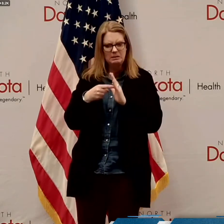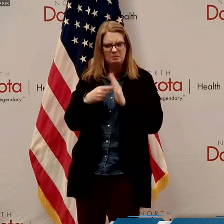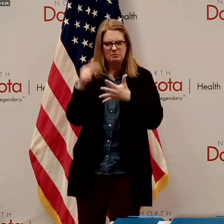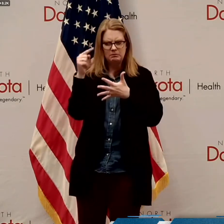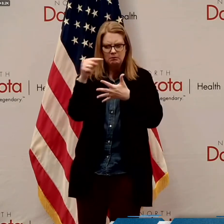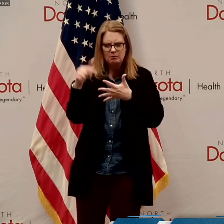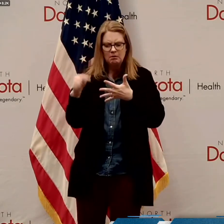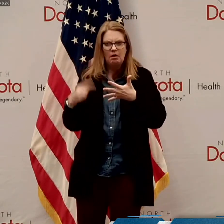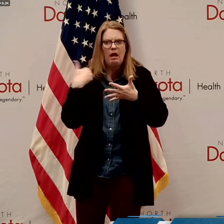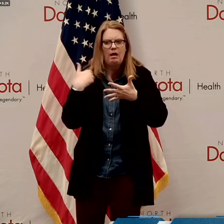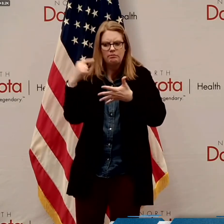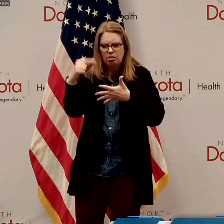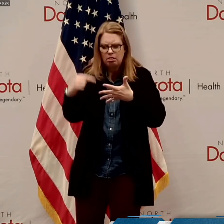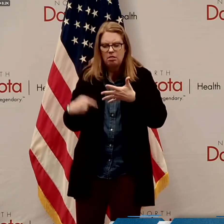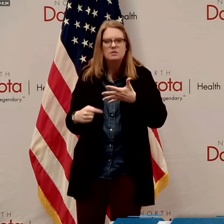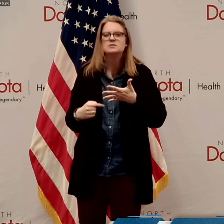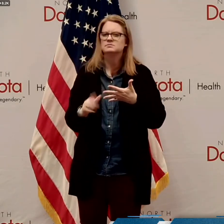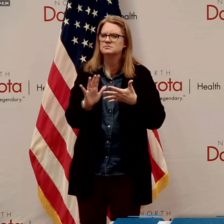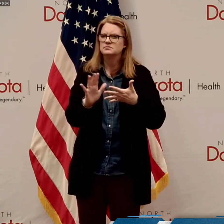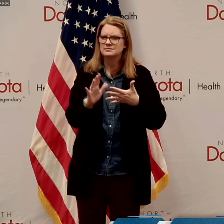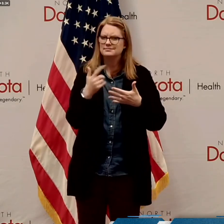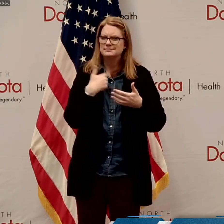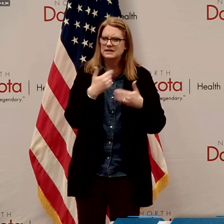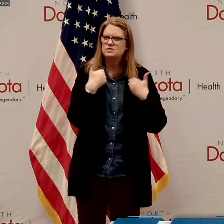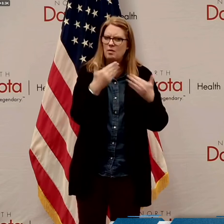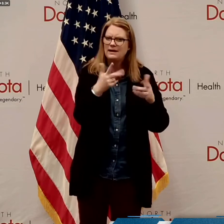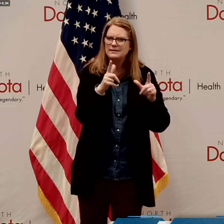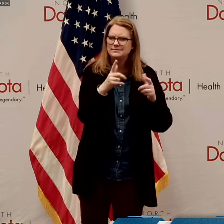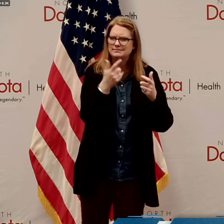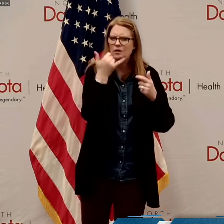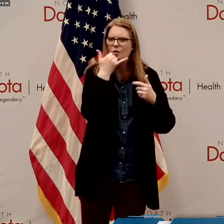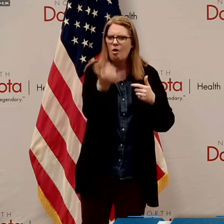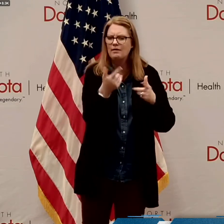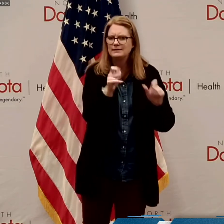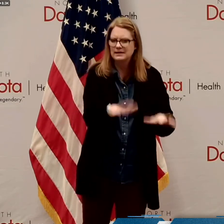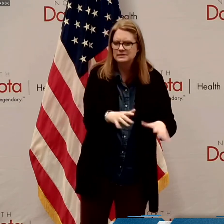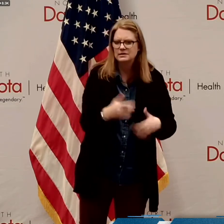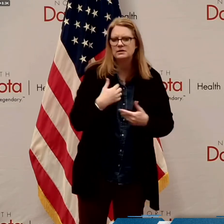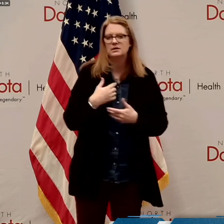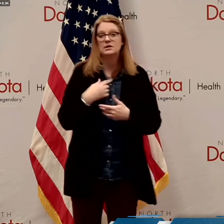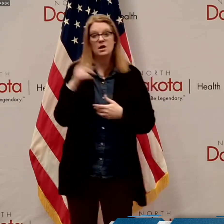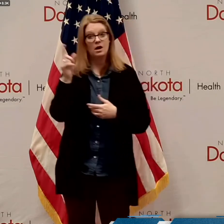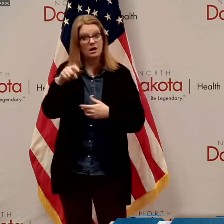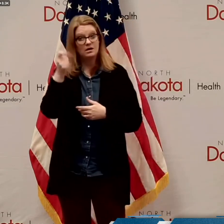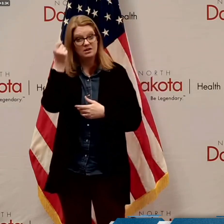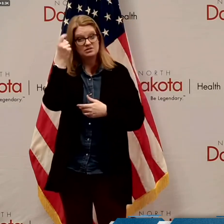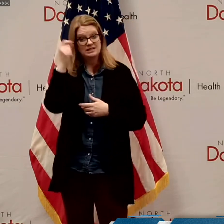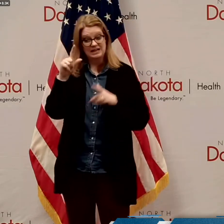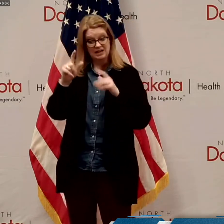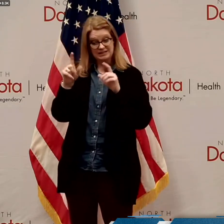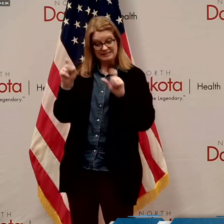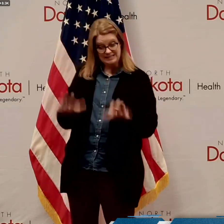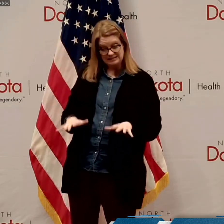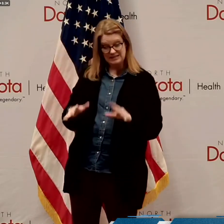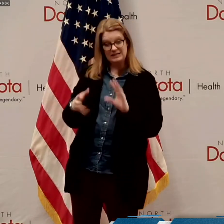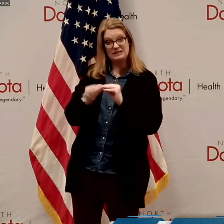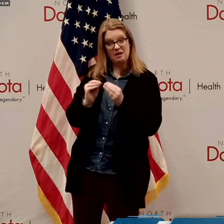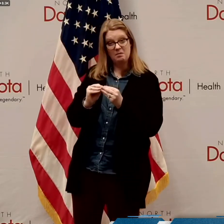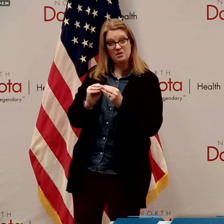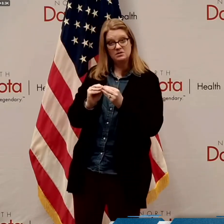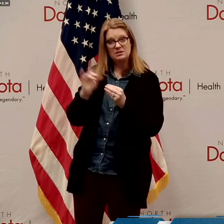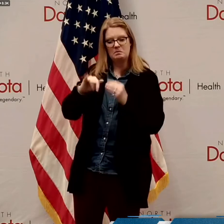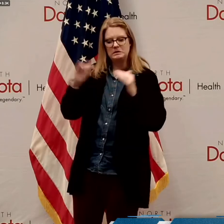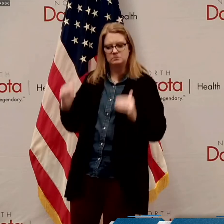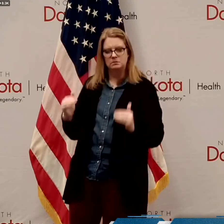tested. And right now, again, we've talked about getting the testing numbers up. We have to get the testing numbers up to make sure that we're really